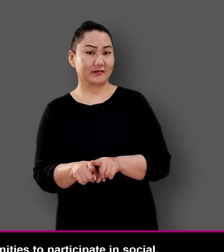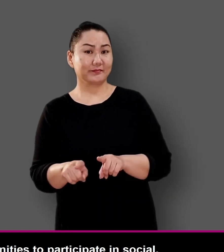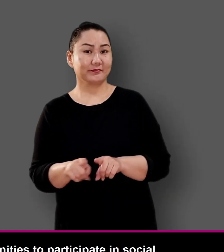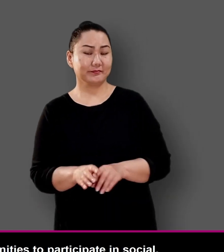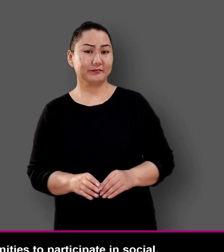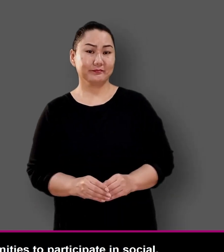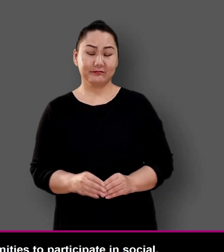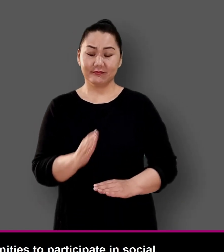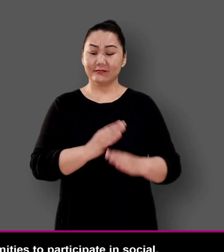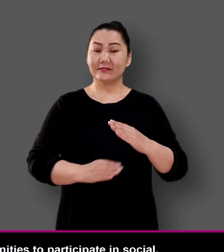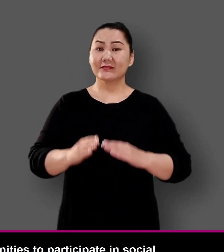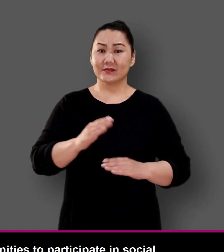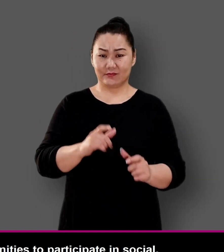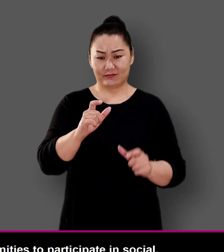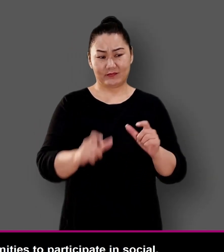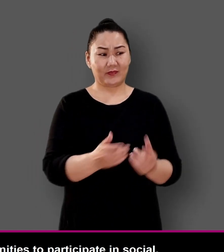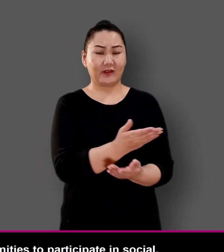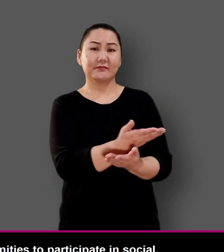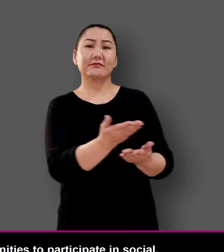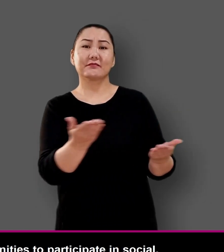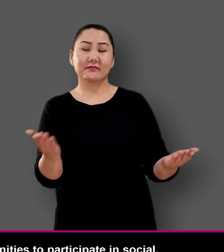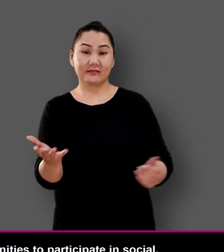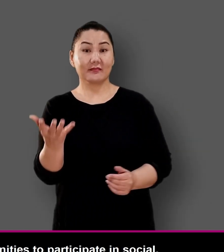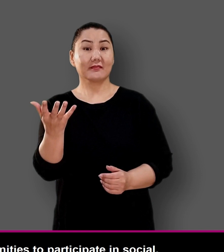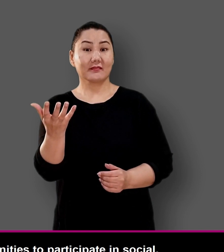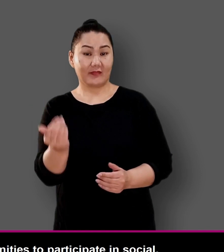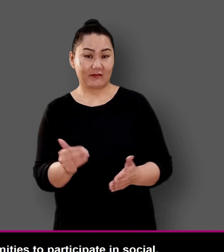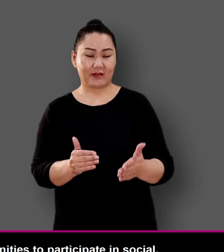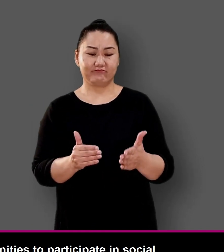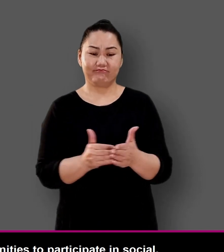And are denied opportunities to participate in social,